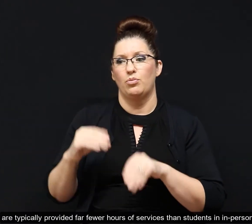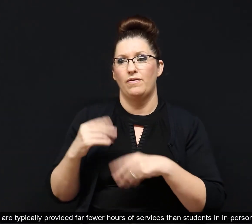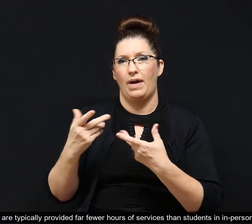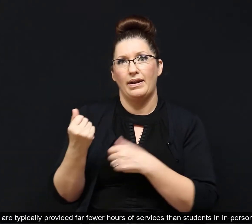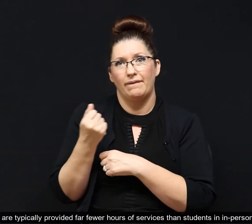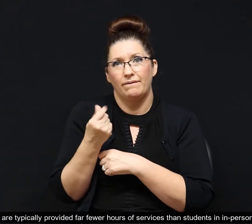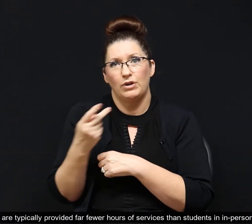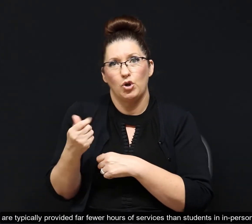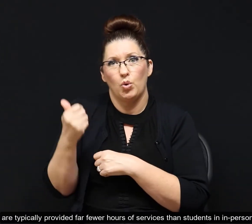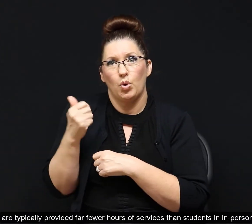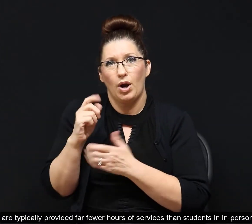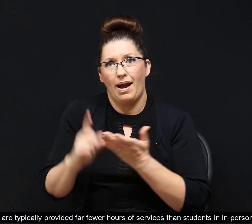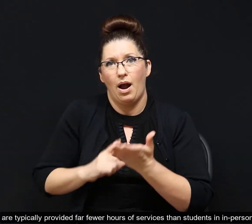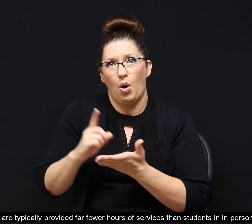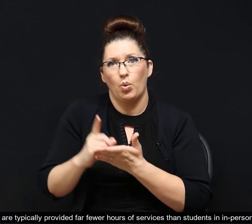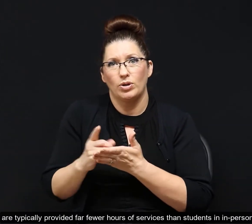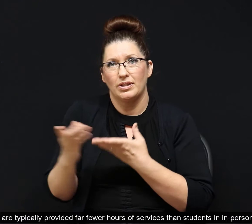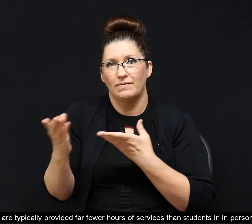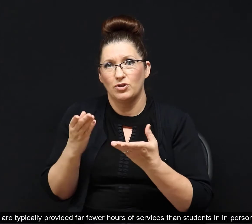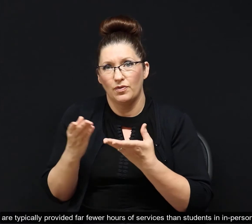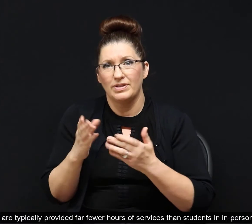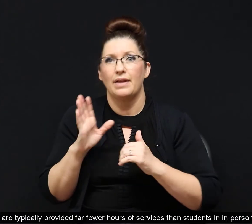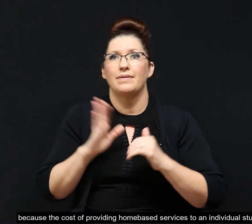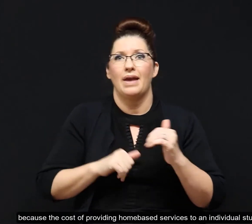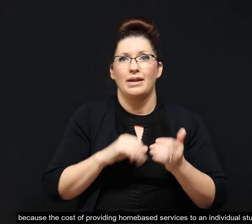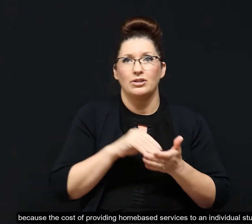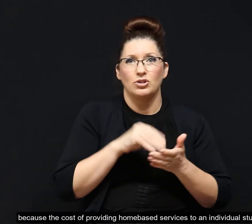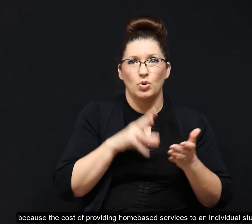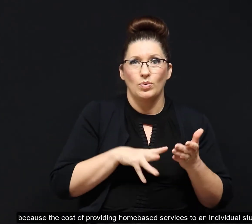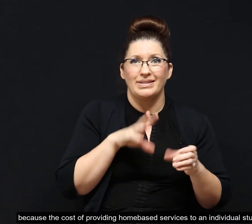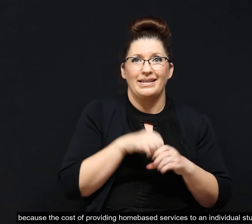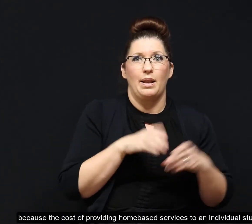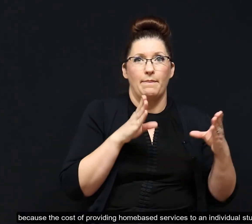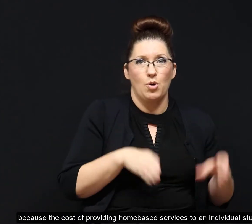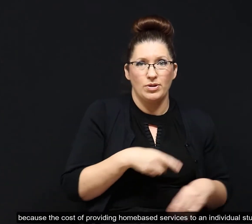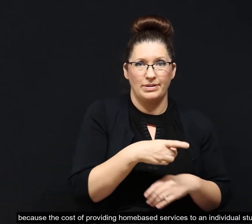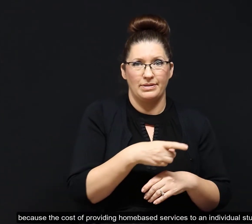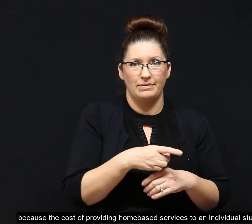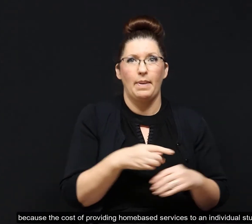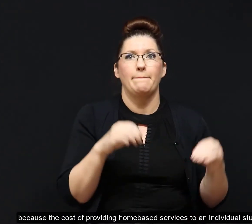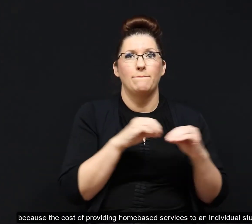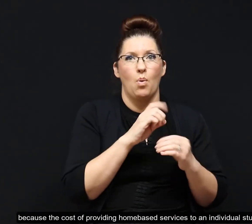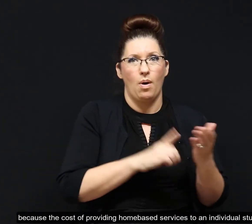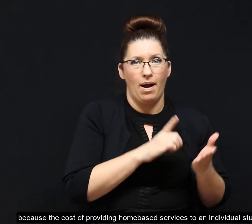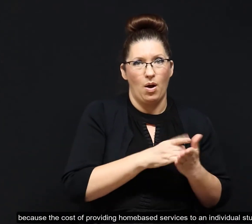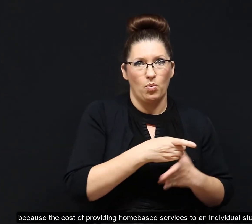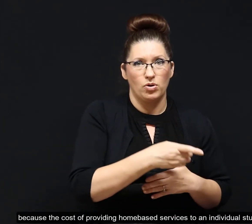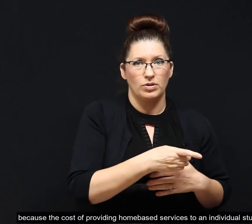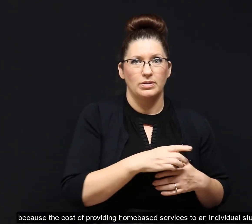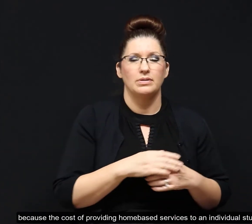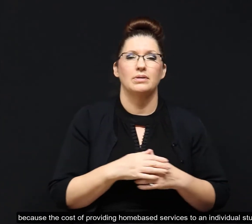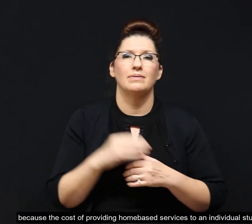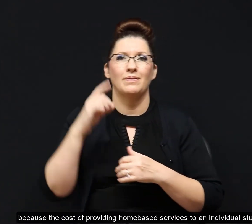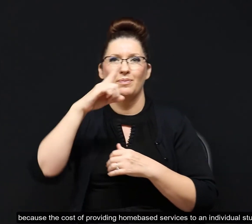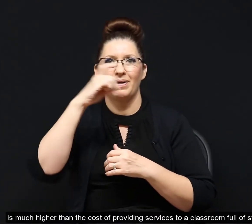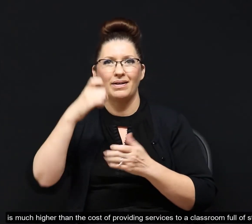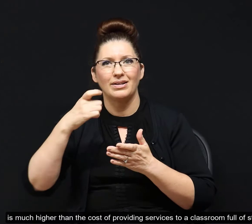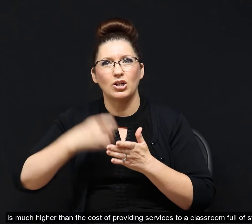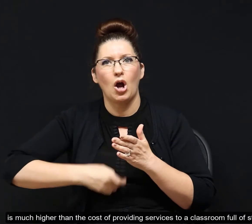than students in in-person settings, because the cost of providing home-based services to an individual student is much higher